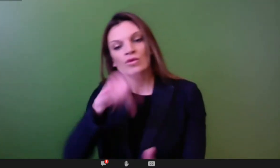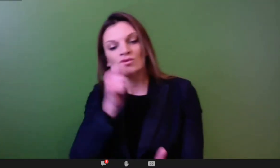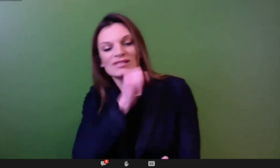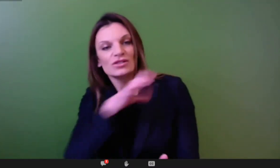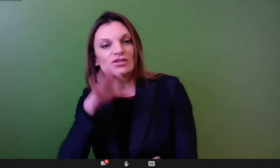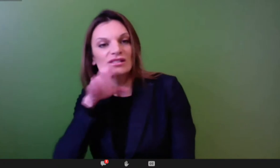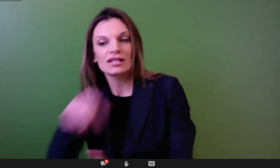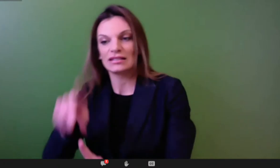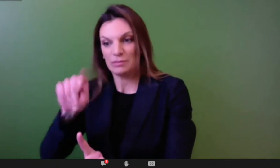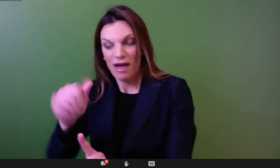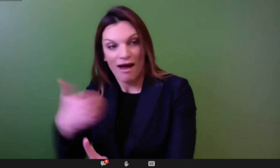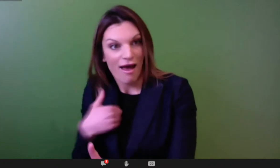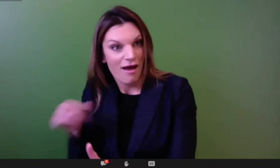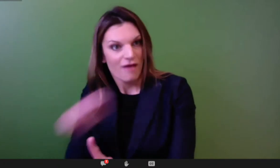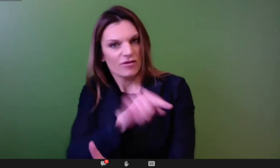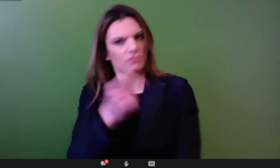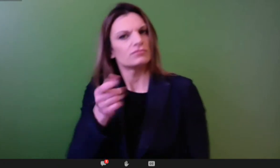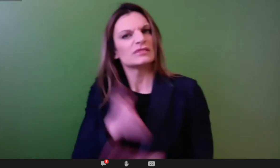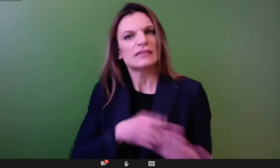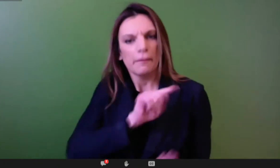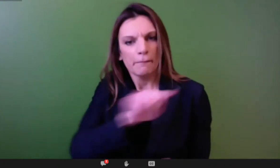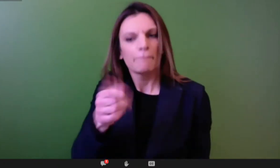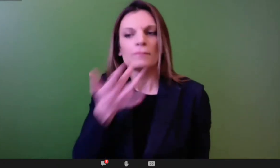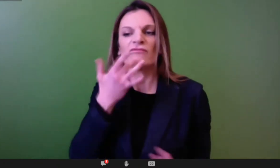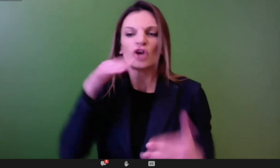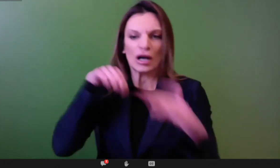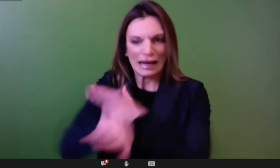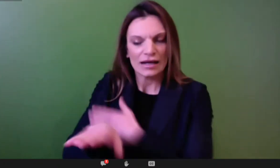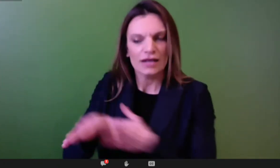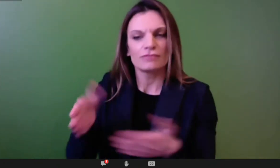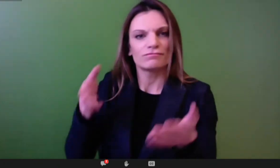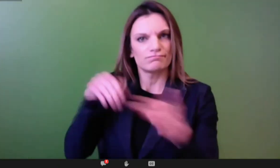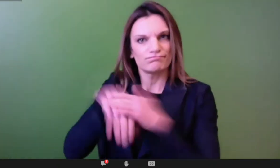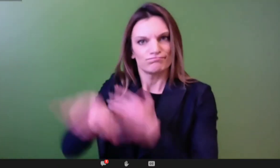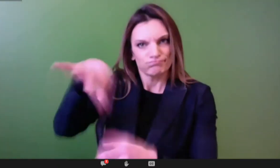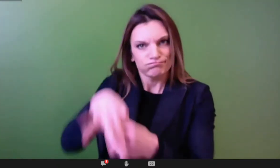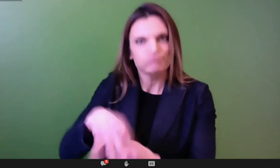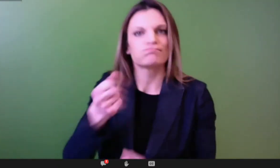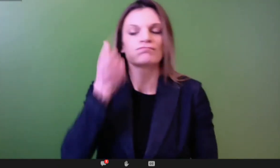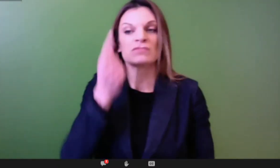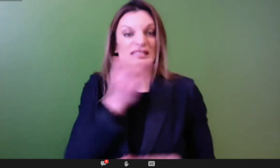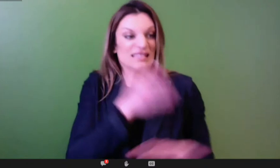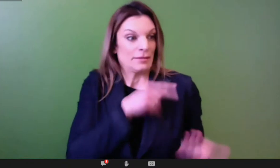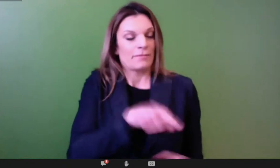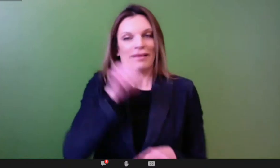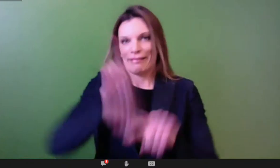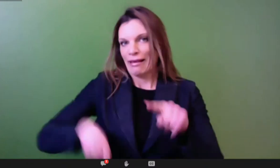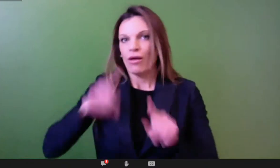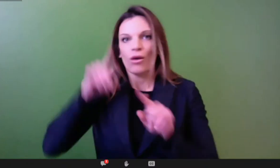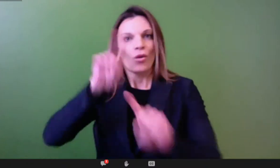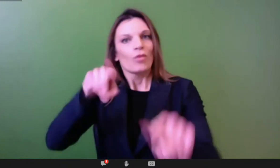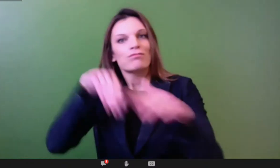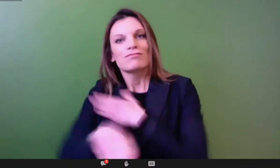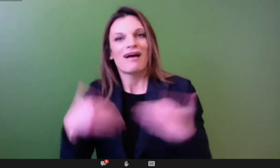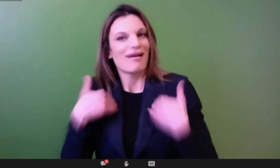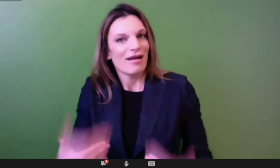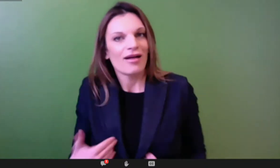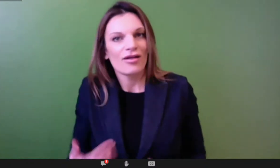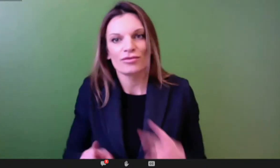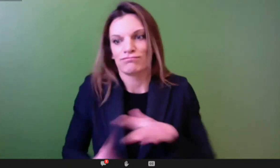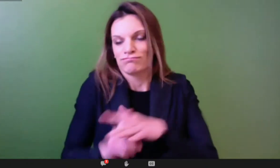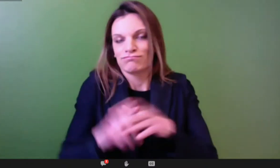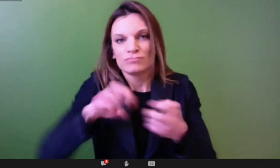of them like to vote in person, but for some, their health doesn't allow them to stand in line for hours, especially during a